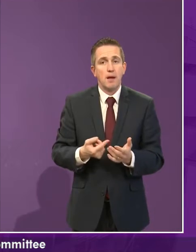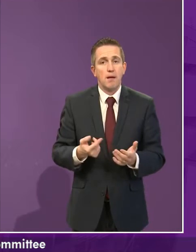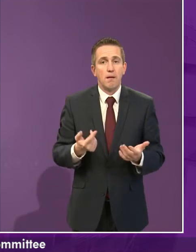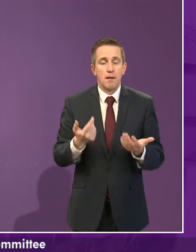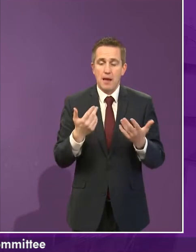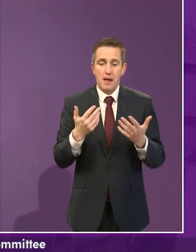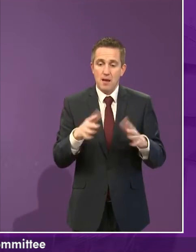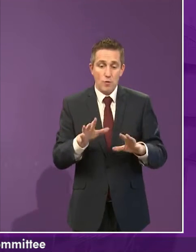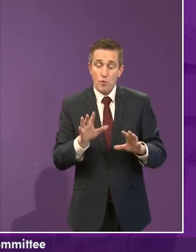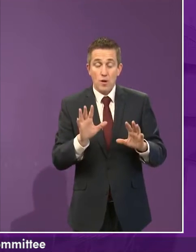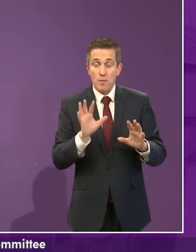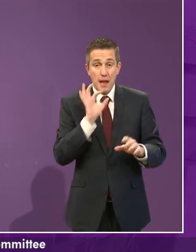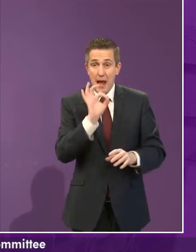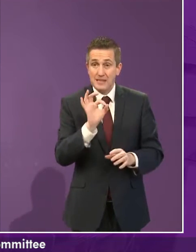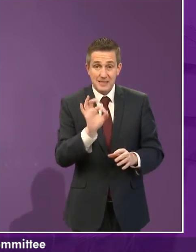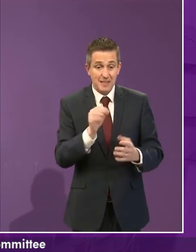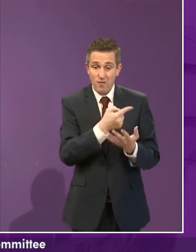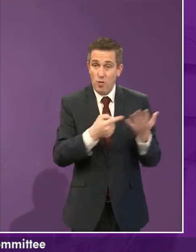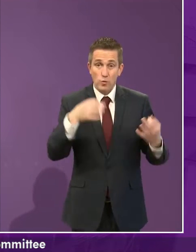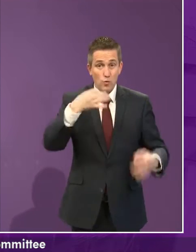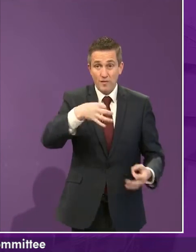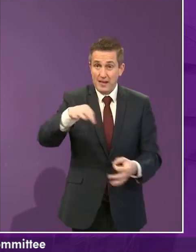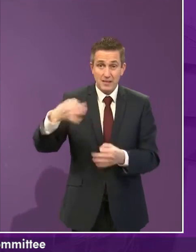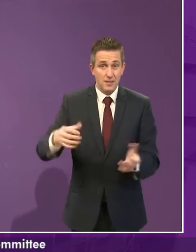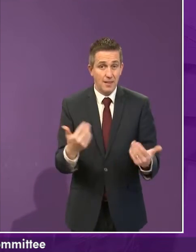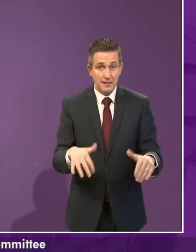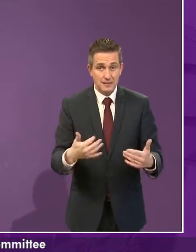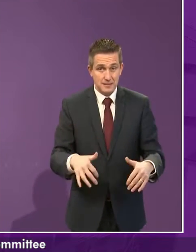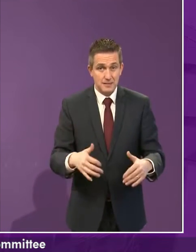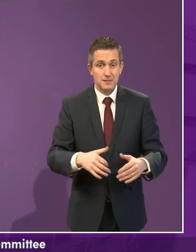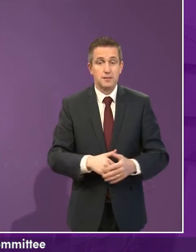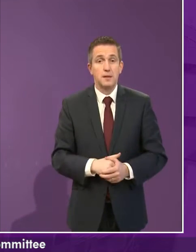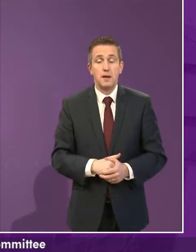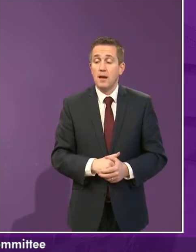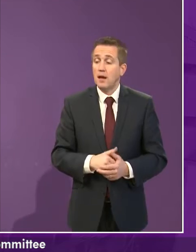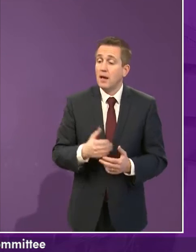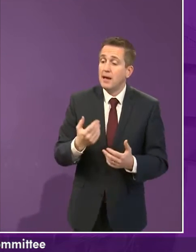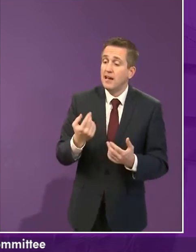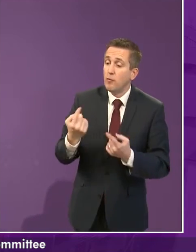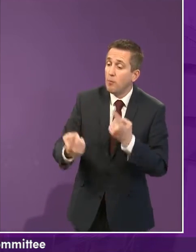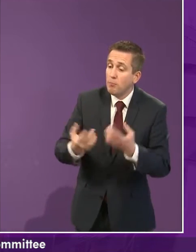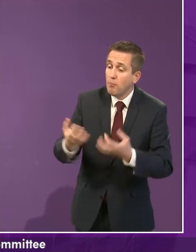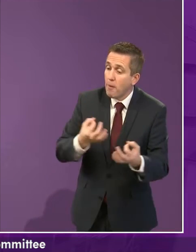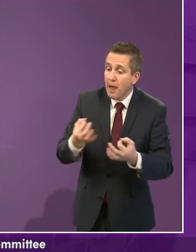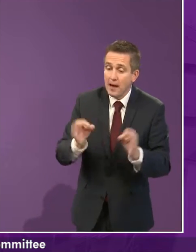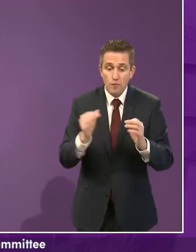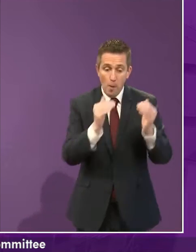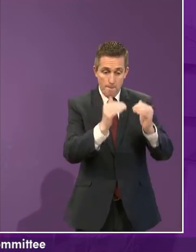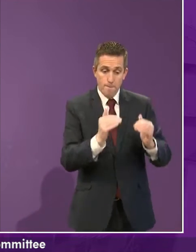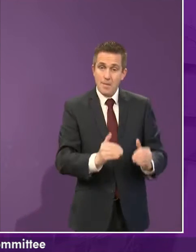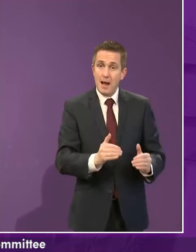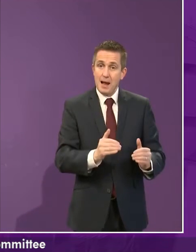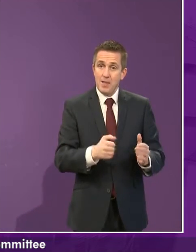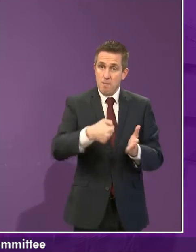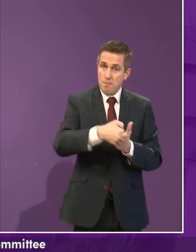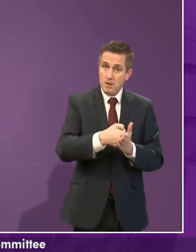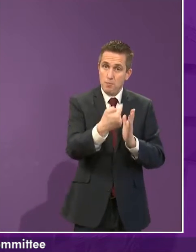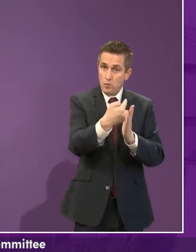more further qualifications from them. Those that haven't met or haven't quite met,